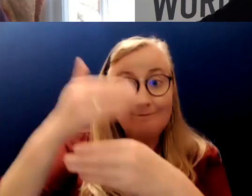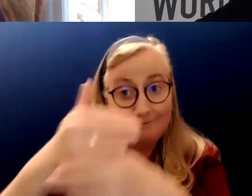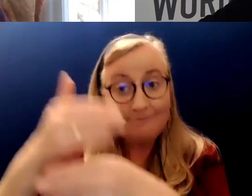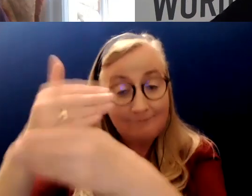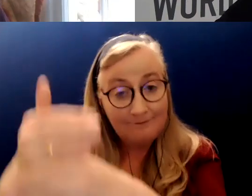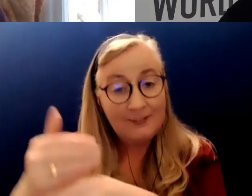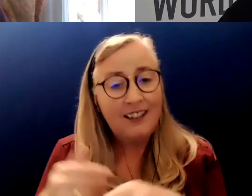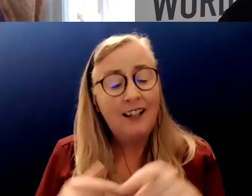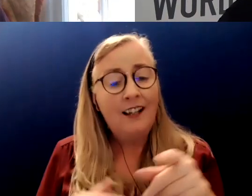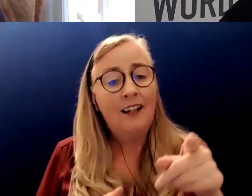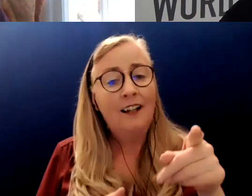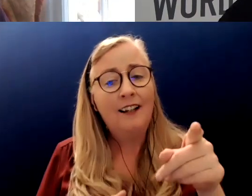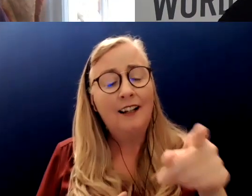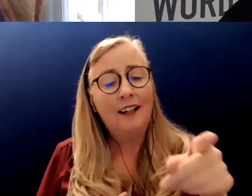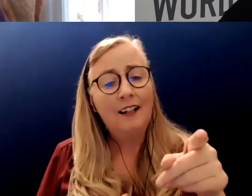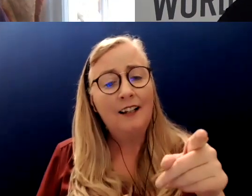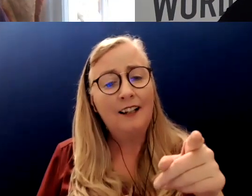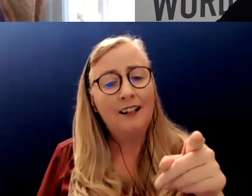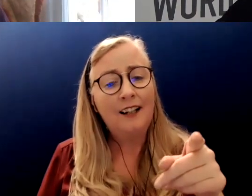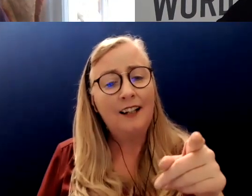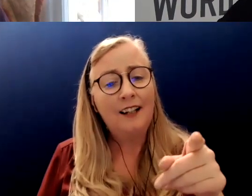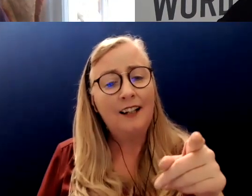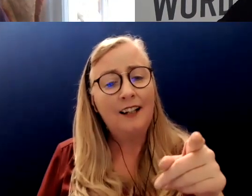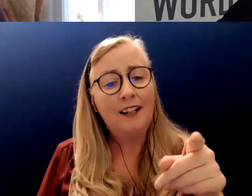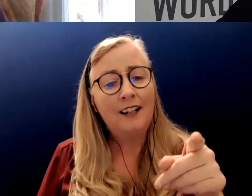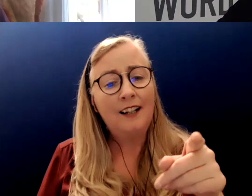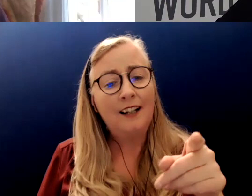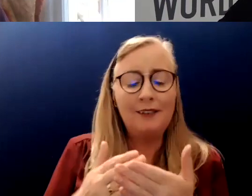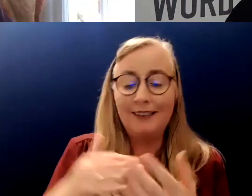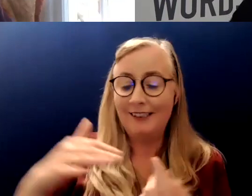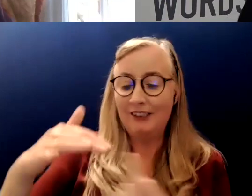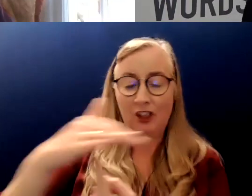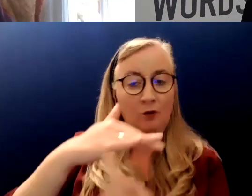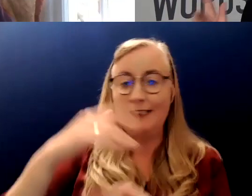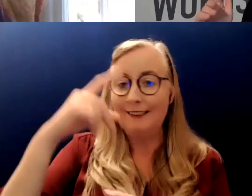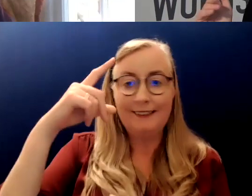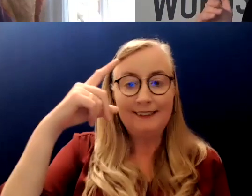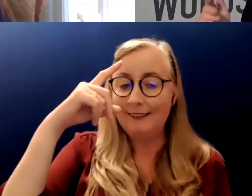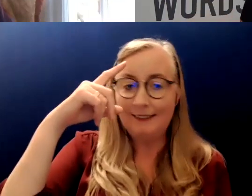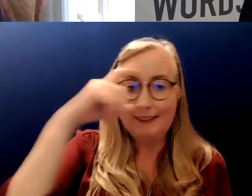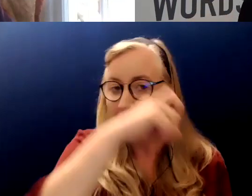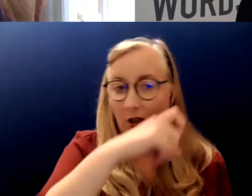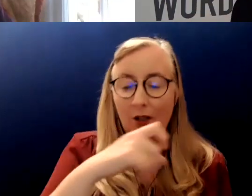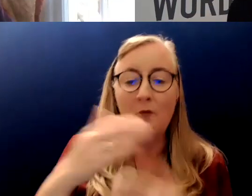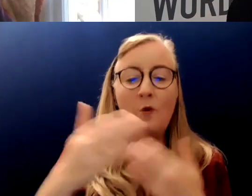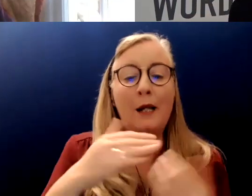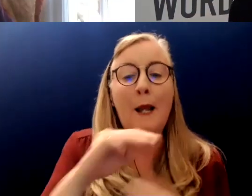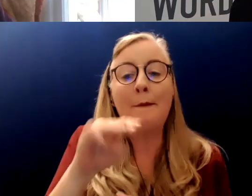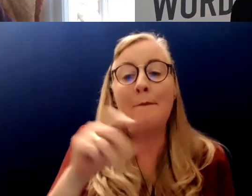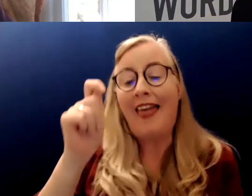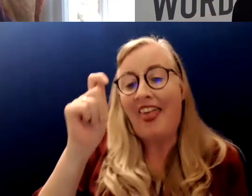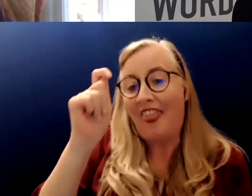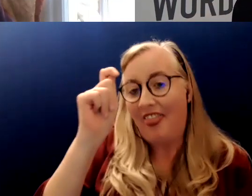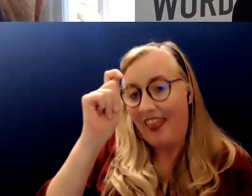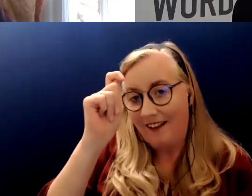if there are situations that are difficult to get over because, if you like, people in what is perceived to be the normal